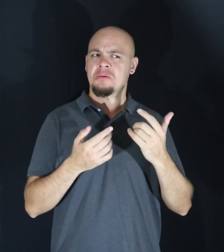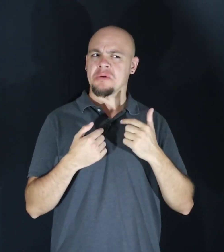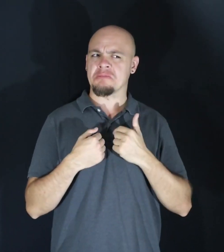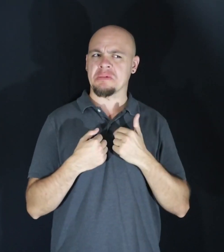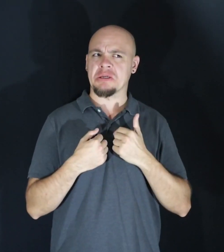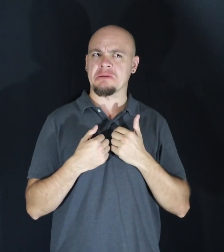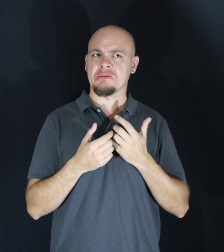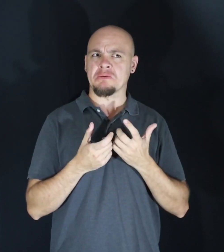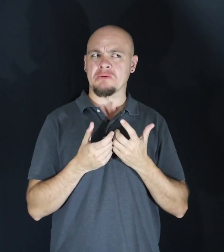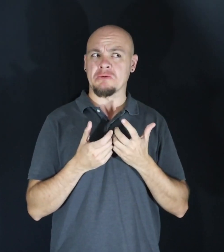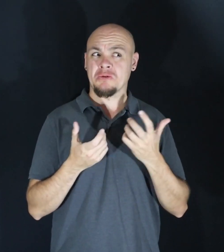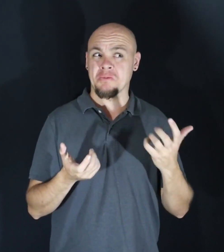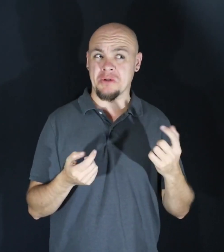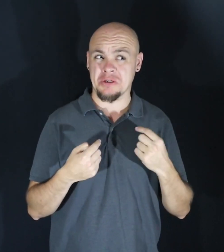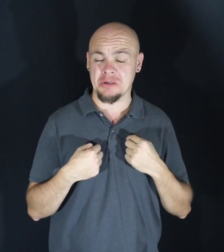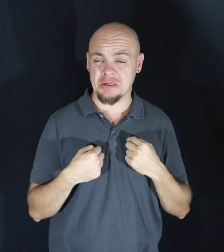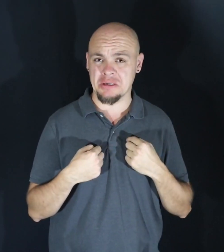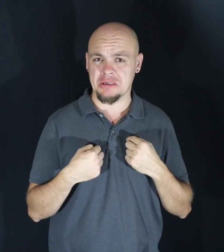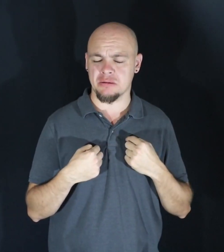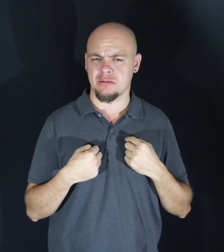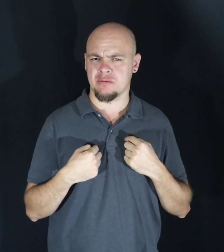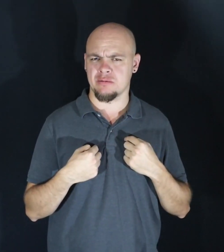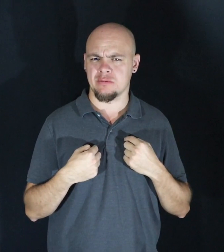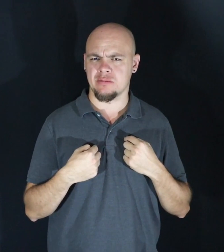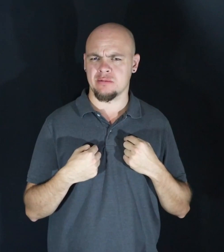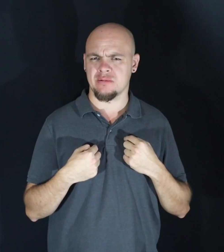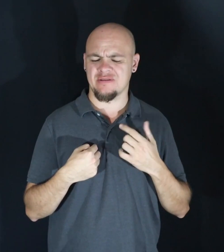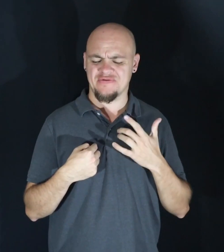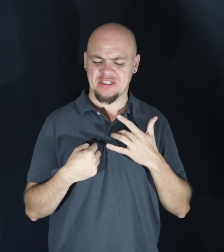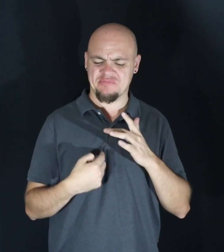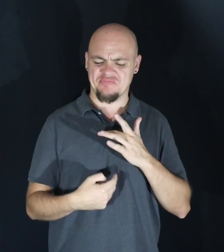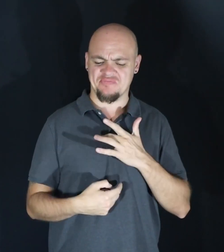too much. And you start shrinking.